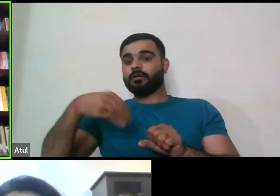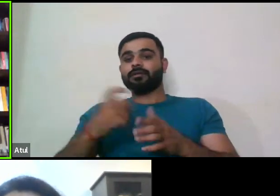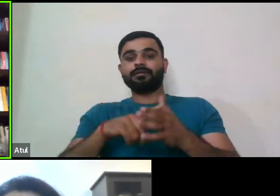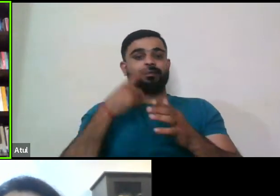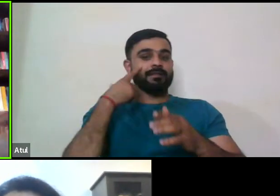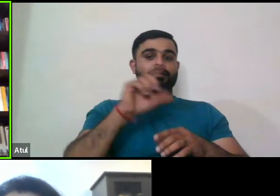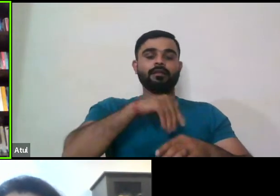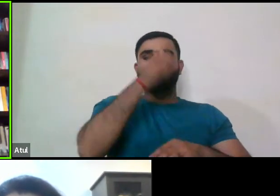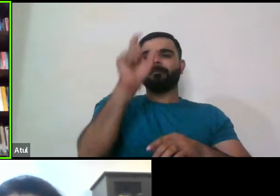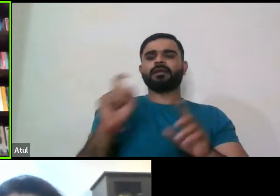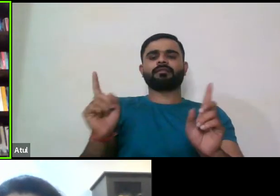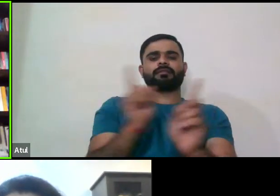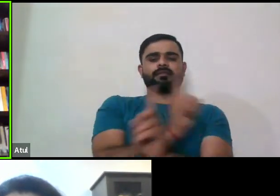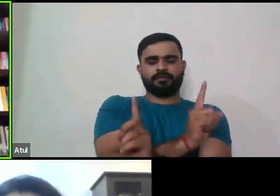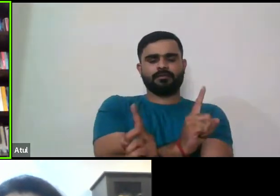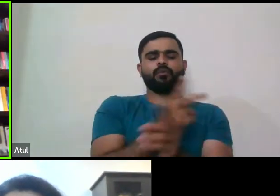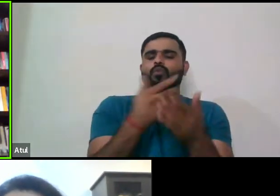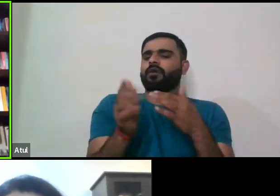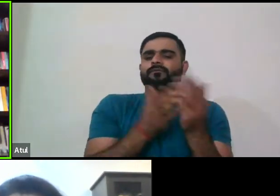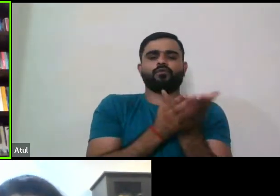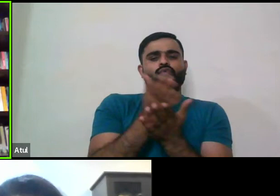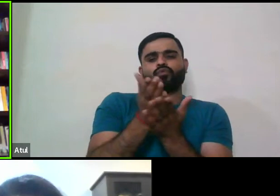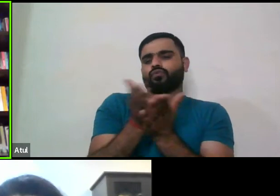in the next person. There are different ways